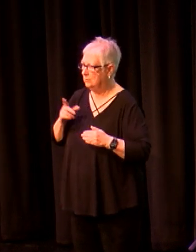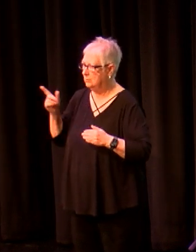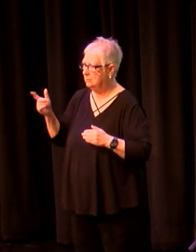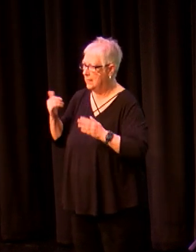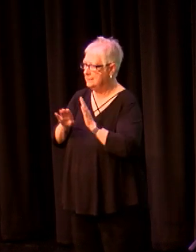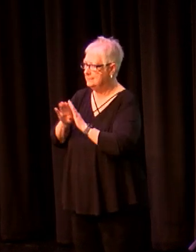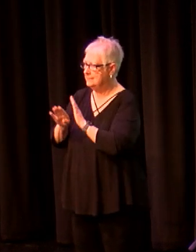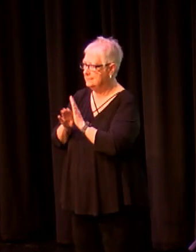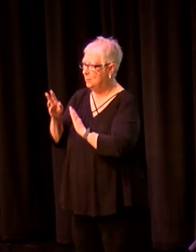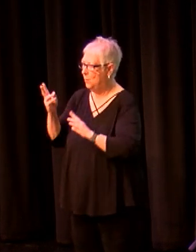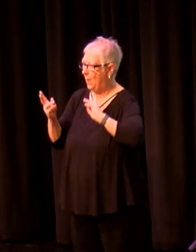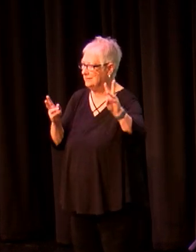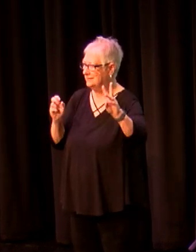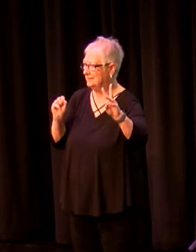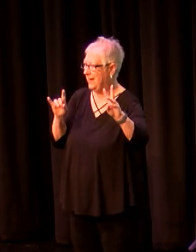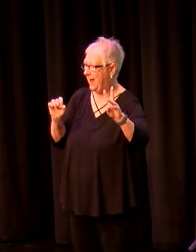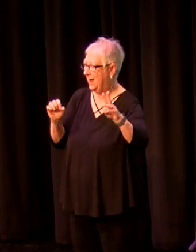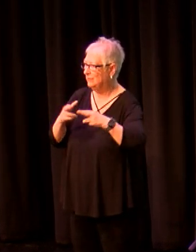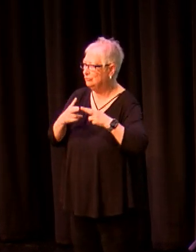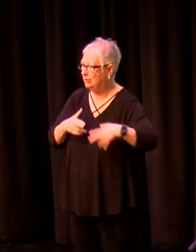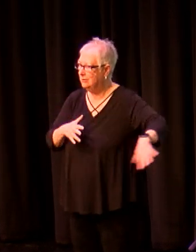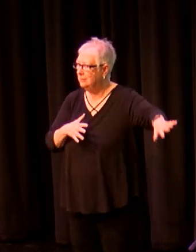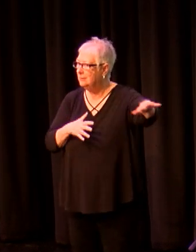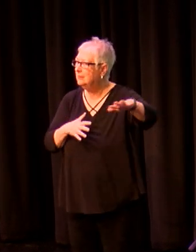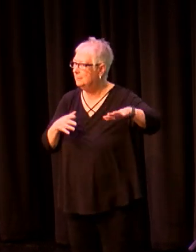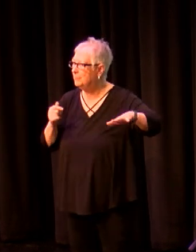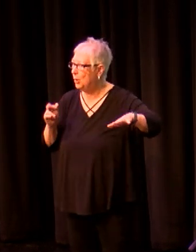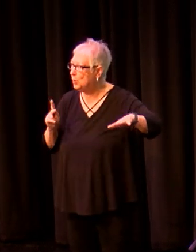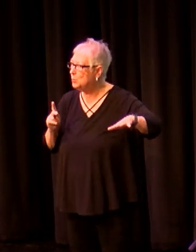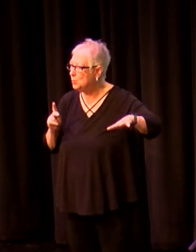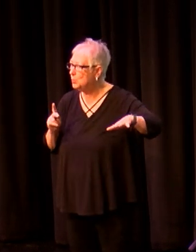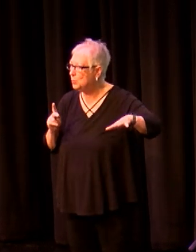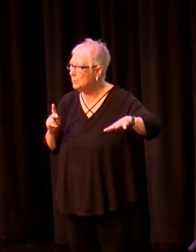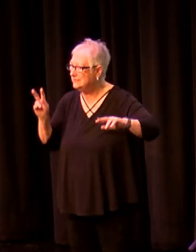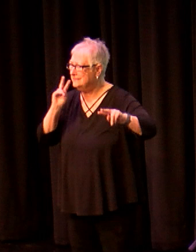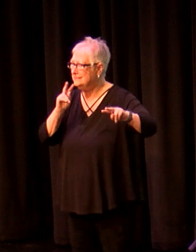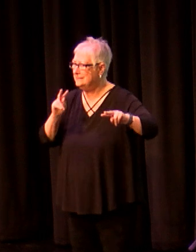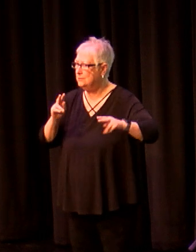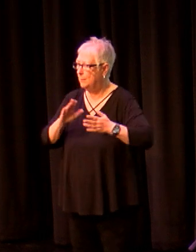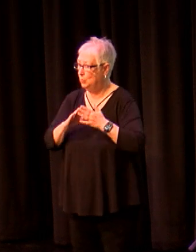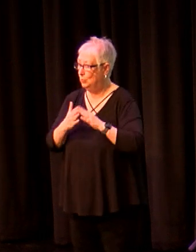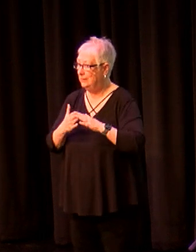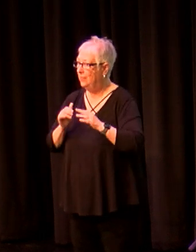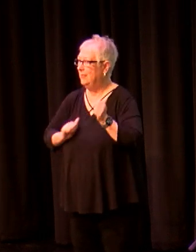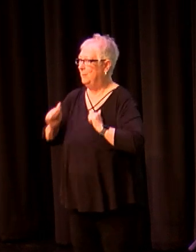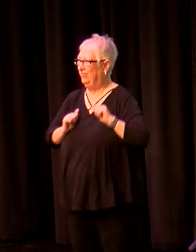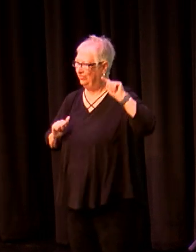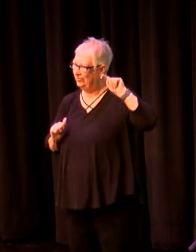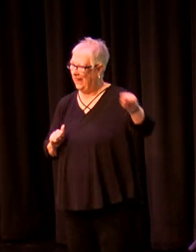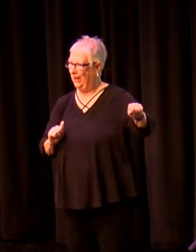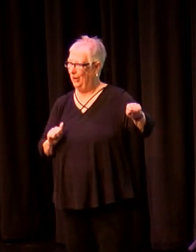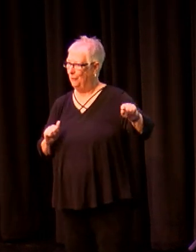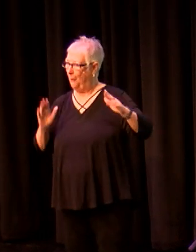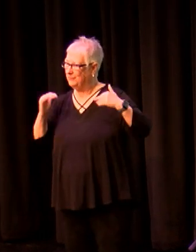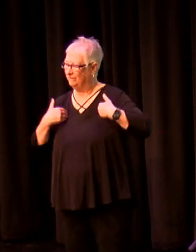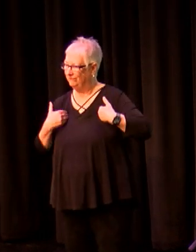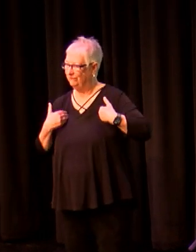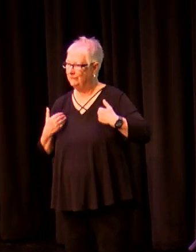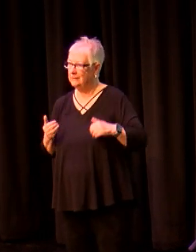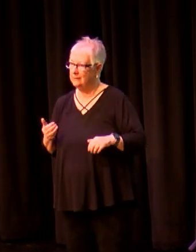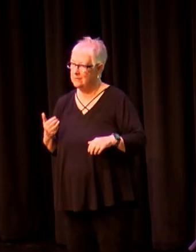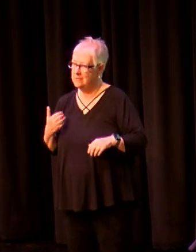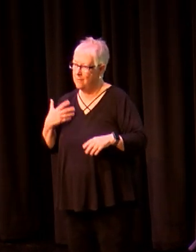Regional Park, and I believe there are plans for community space and performance space there. But I want to second Chris's comments about the Golden